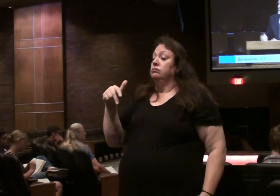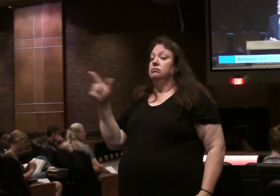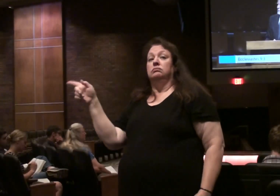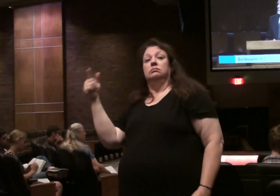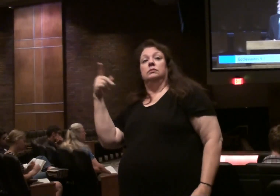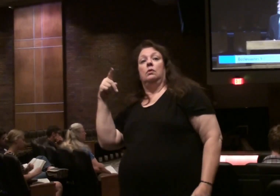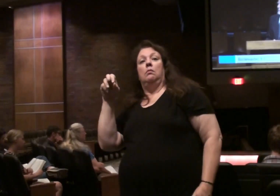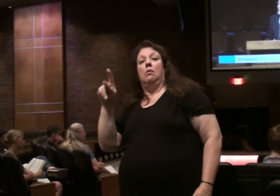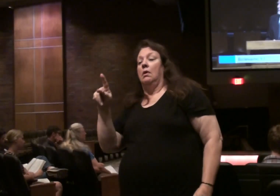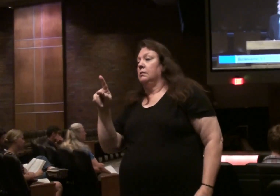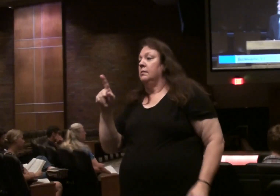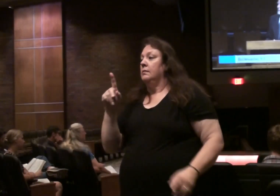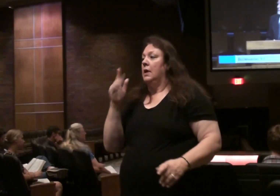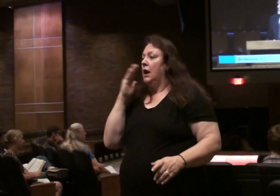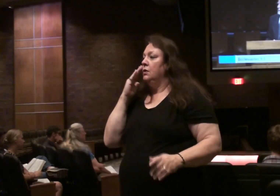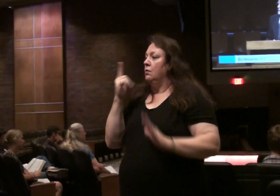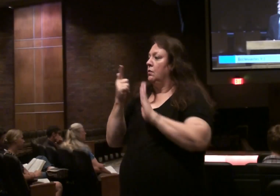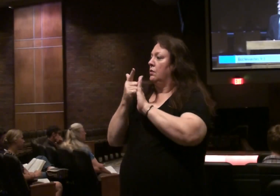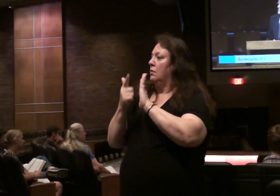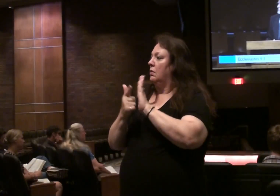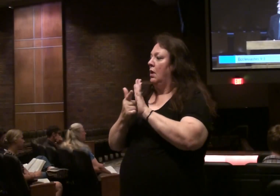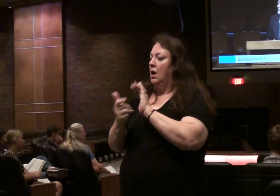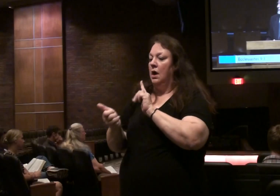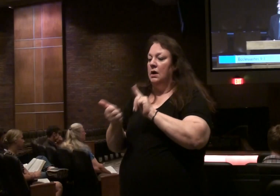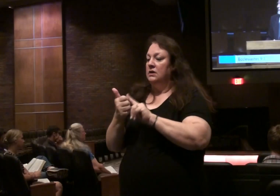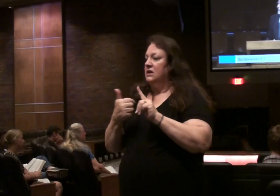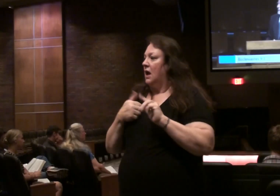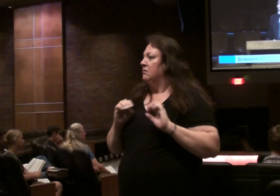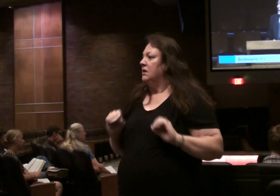park. Walk through the park. You don't have any problem.